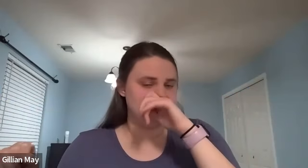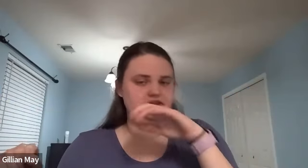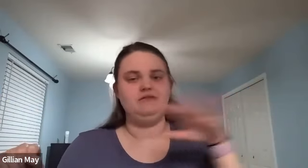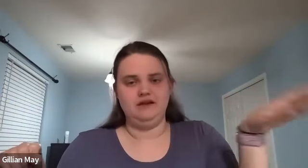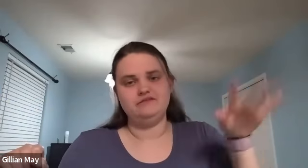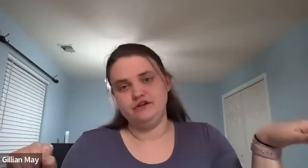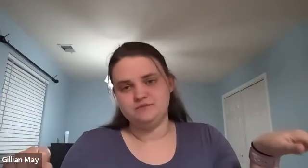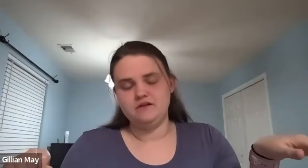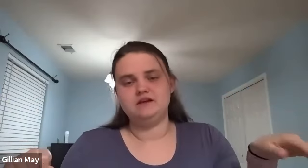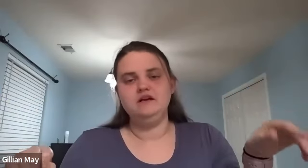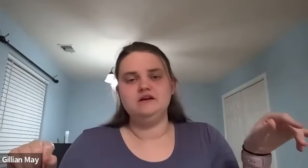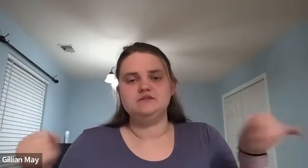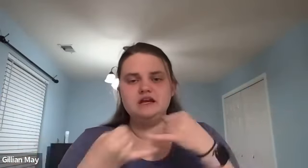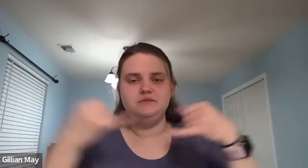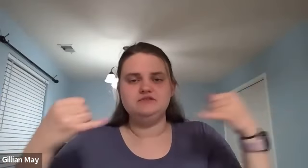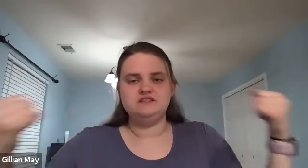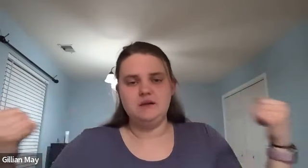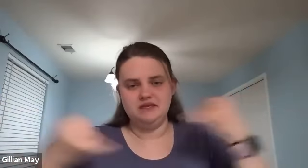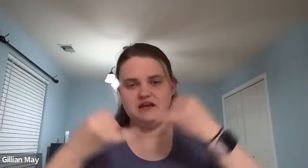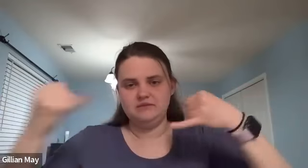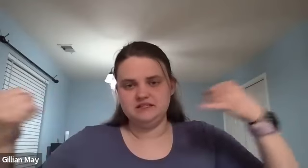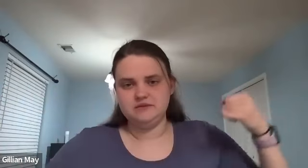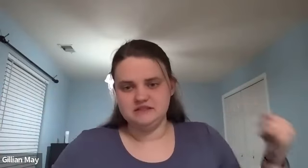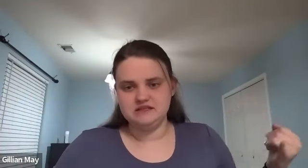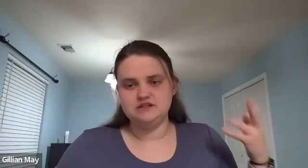kind, again, finger spelling, spaghetti most of the time is kind of picked up as this. So,